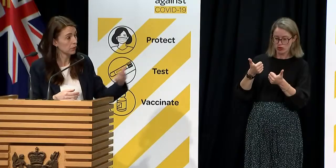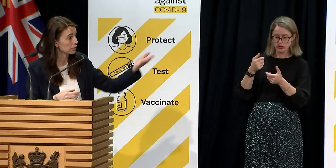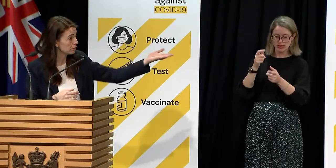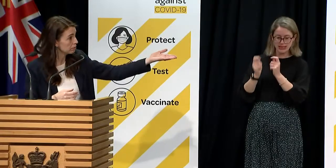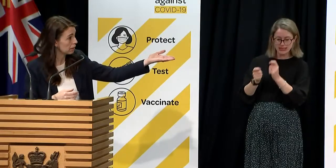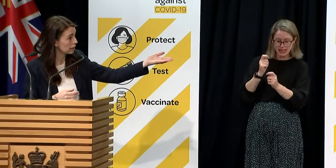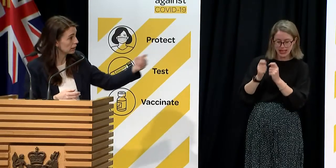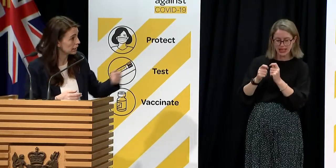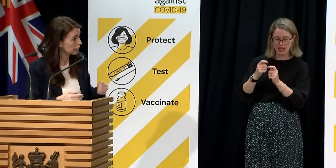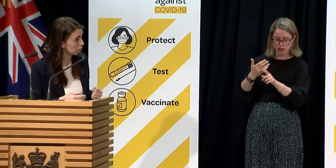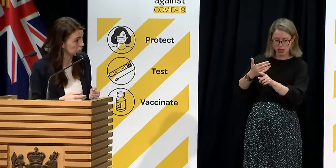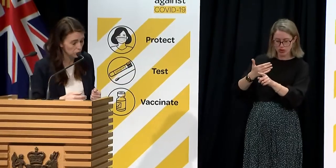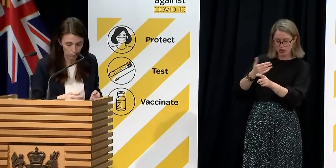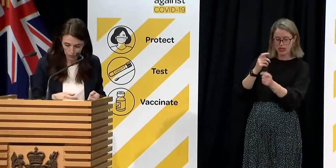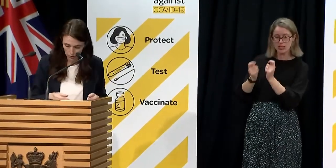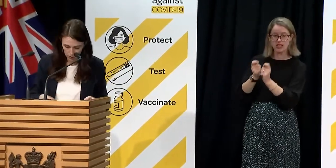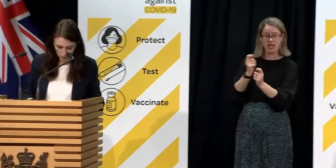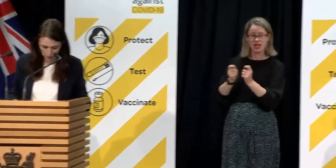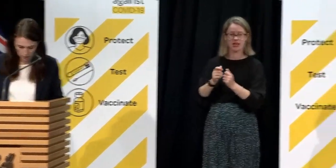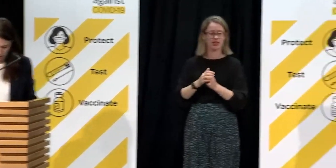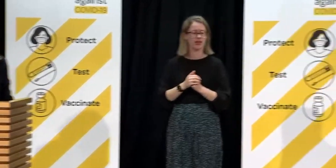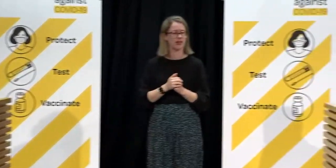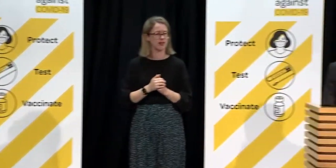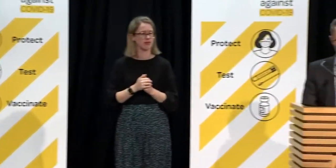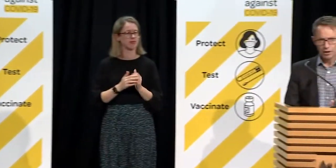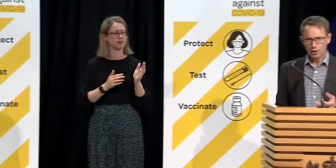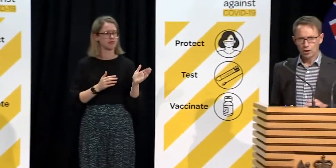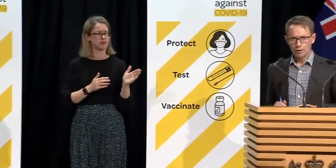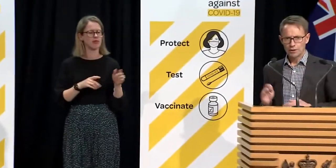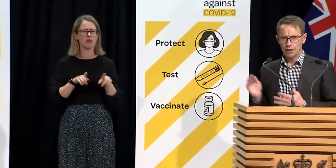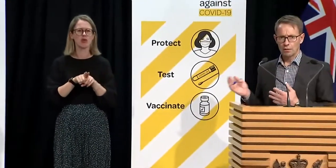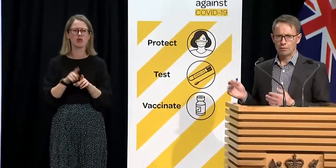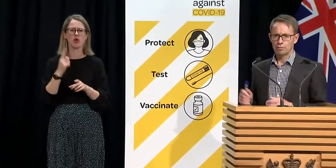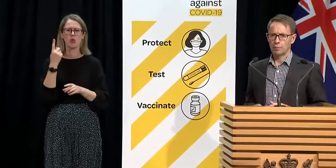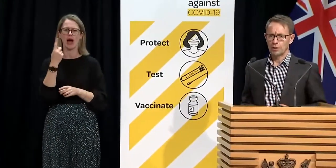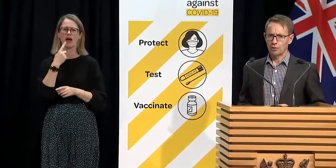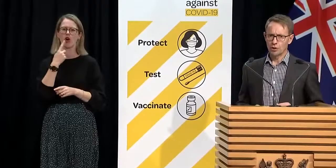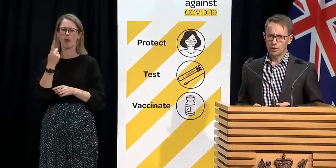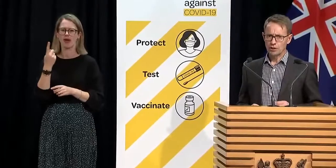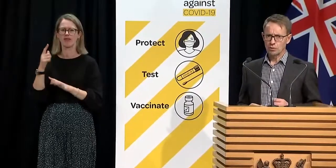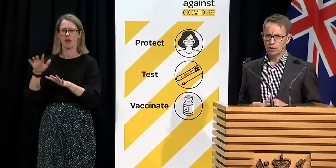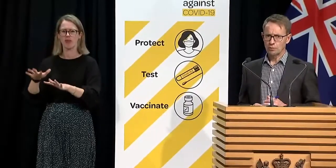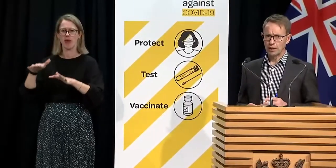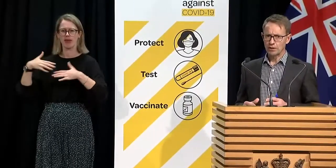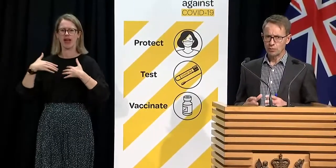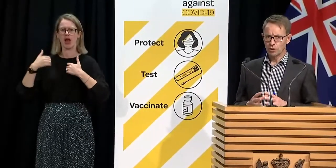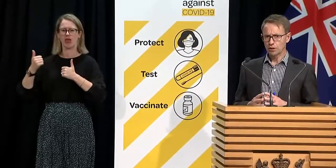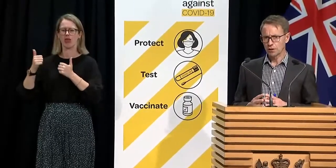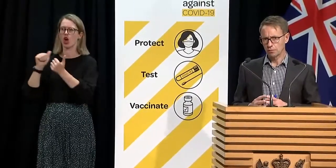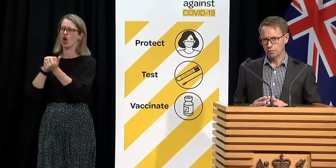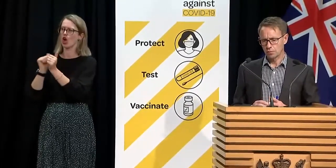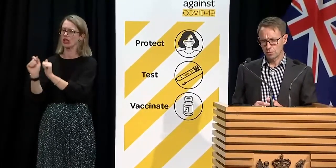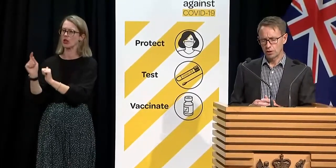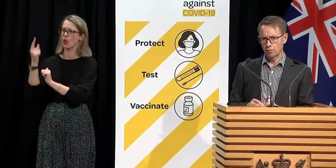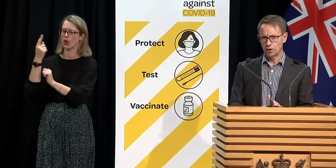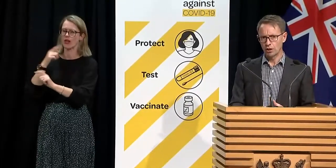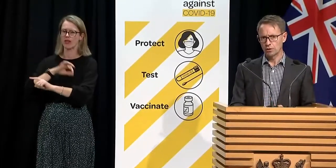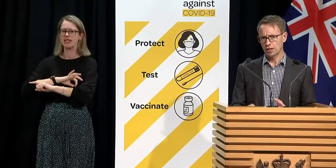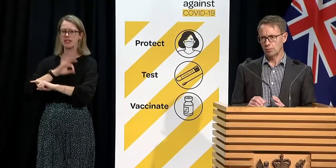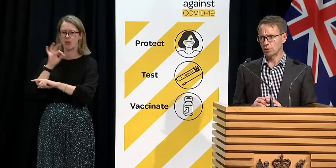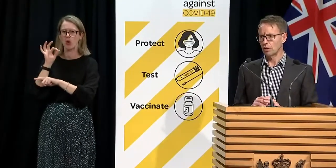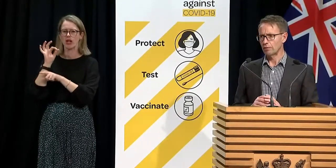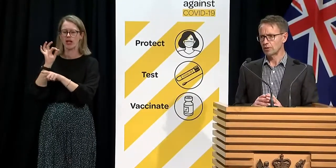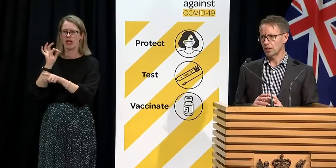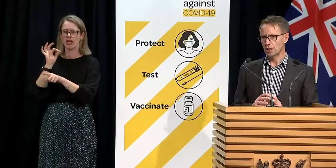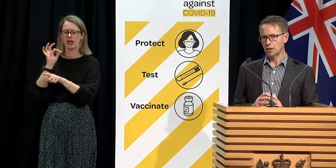numbers coming through. But anything further, Dr. Just to pass on one of the comments our public health colleagues in Auckland made this morning, is that we